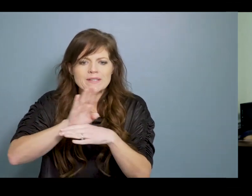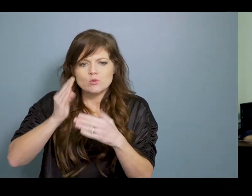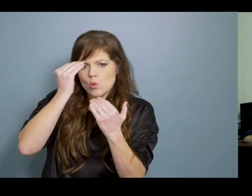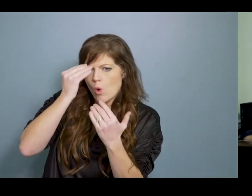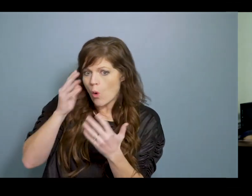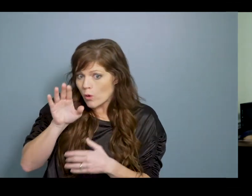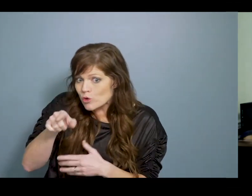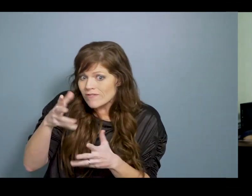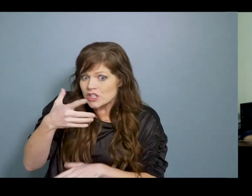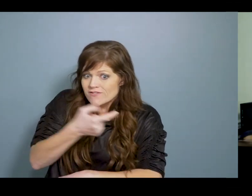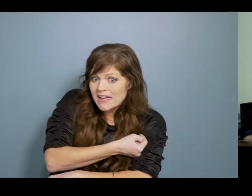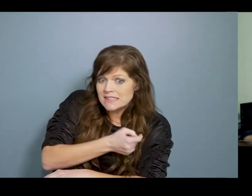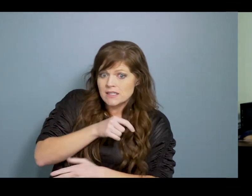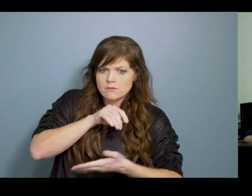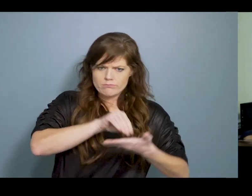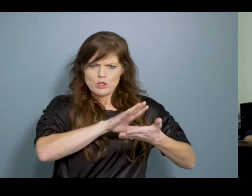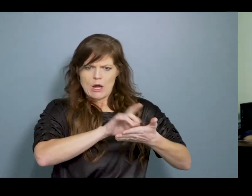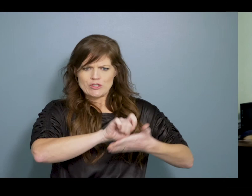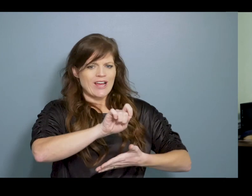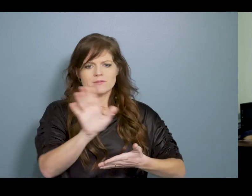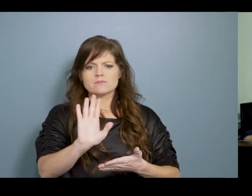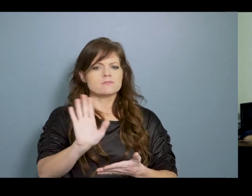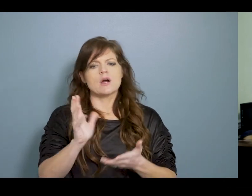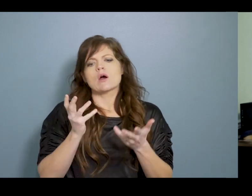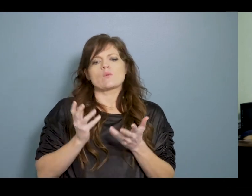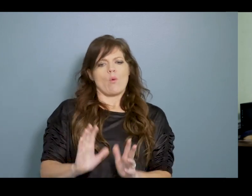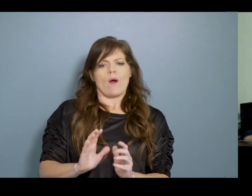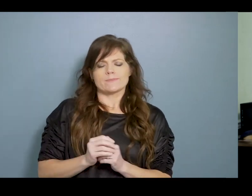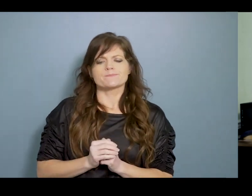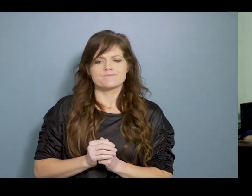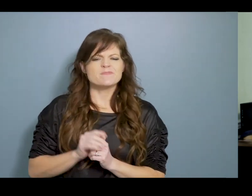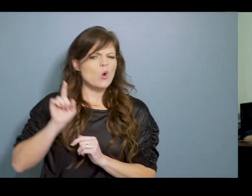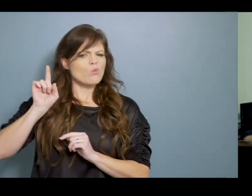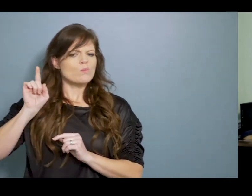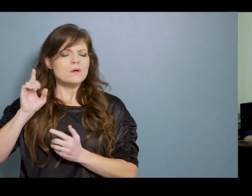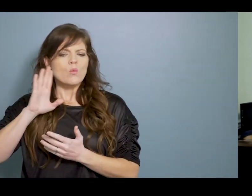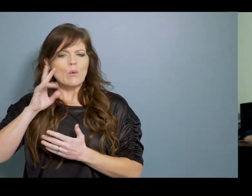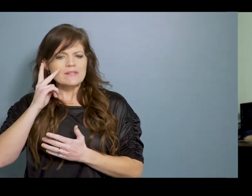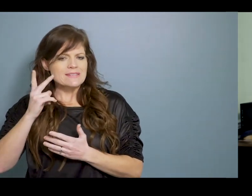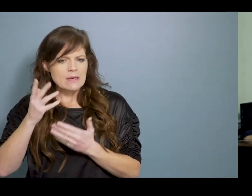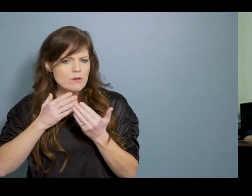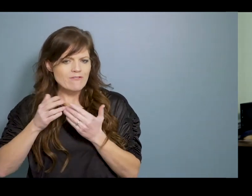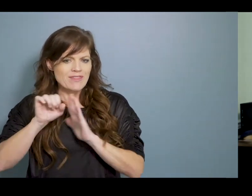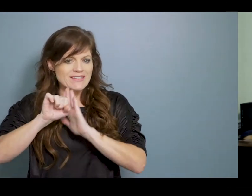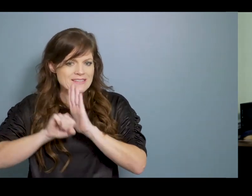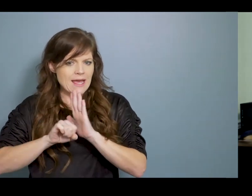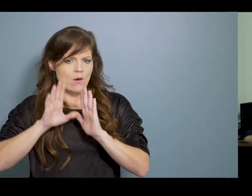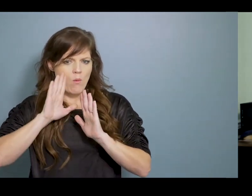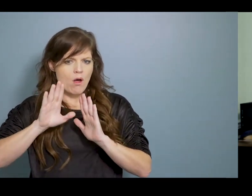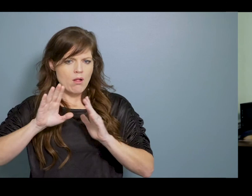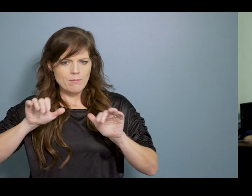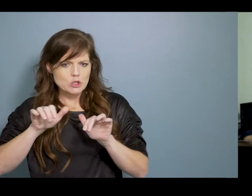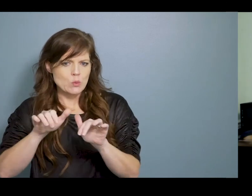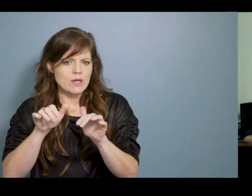perfect plans on what that's going to look like at CWI, but I'd assume we'll follow in suit with what the state is doing. I will also note, you